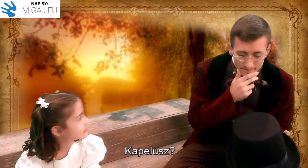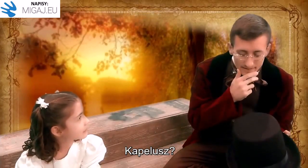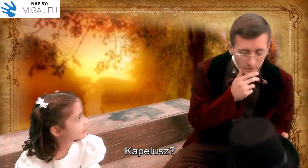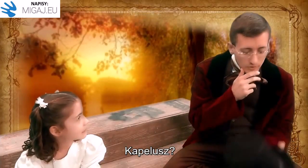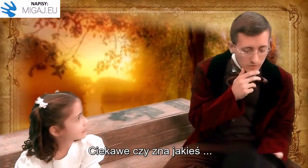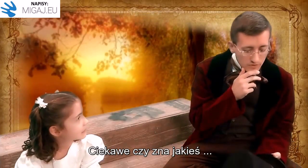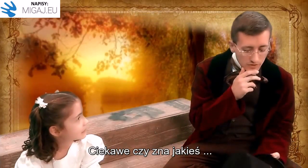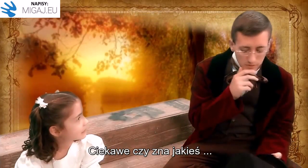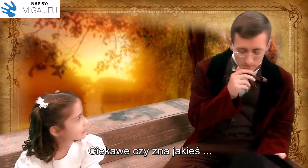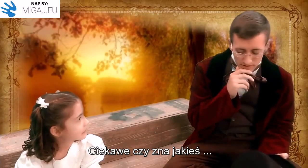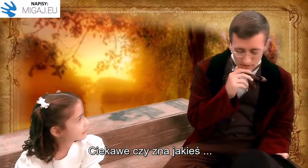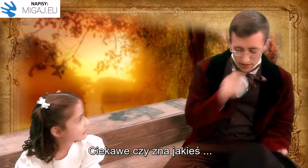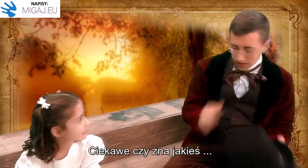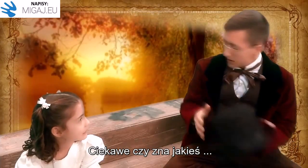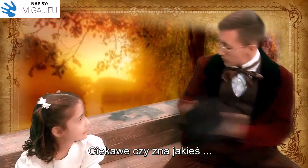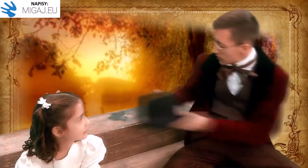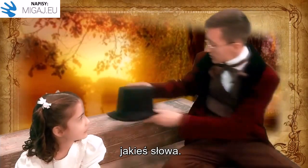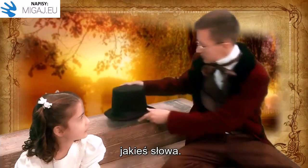I wonder if she knows any words.